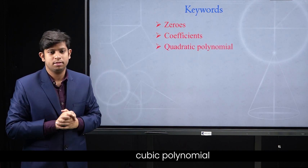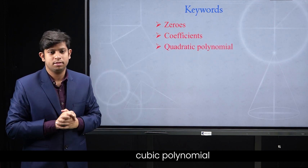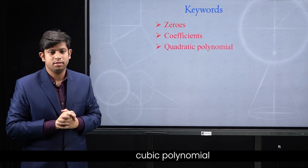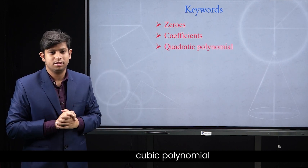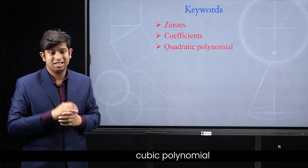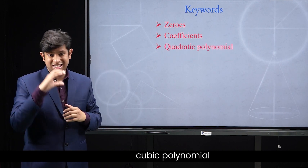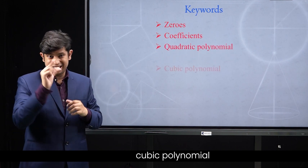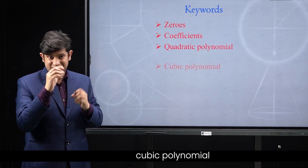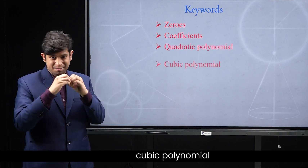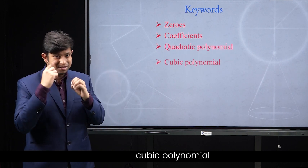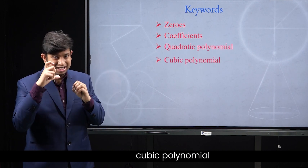cubic polynomial,